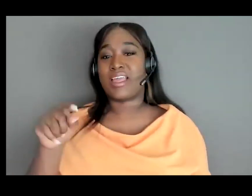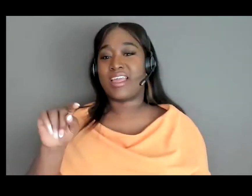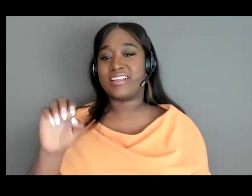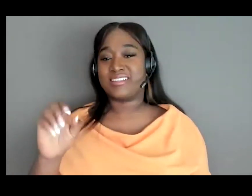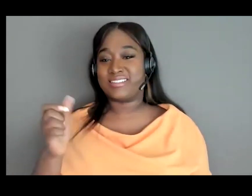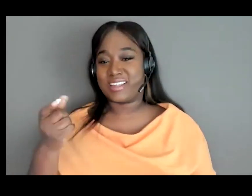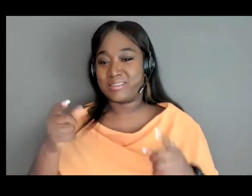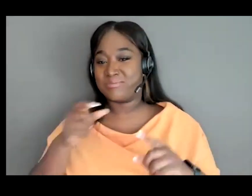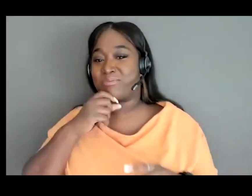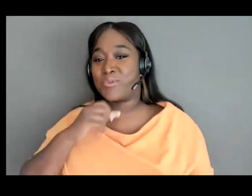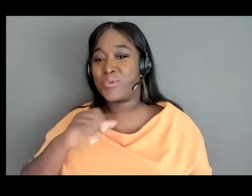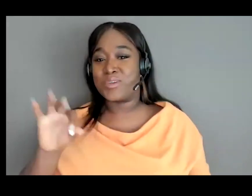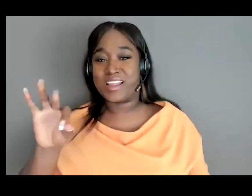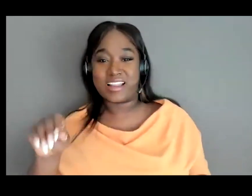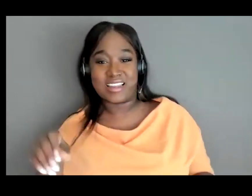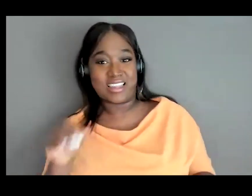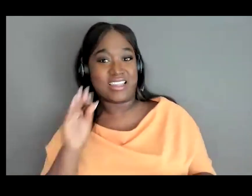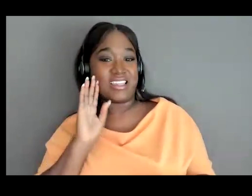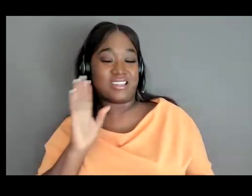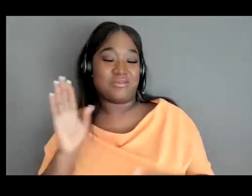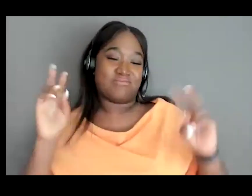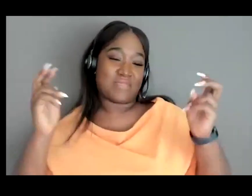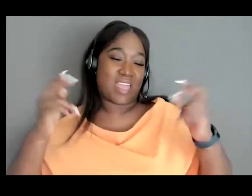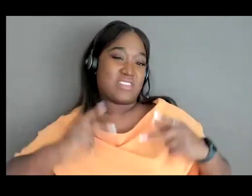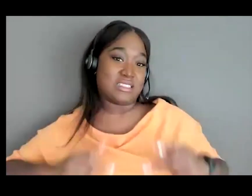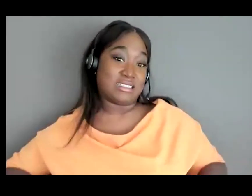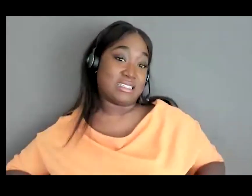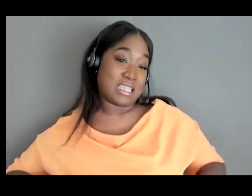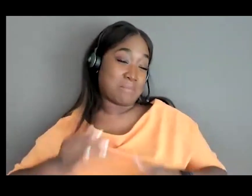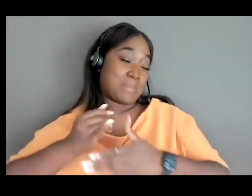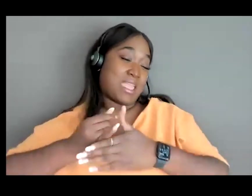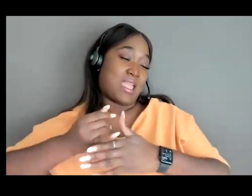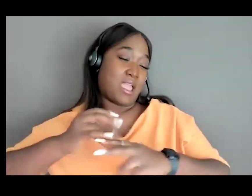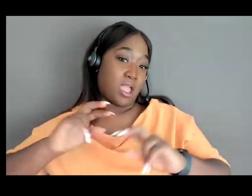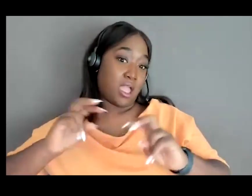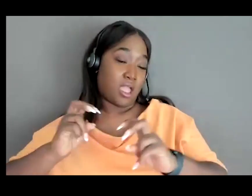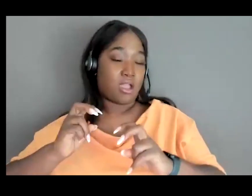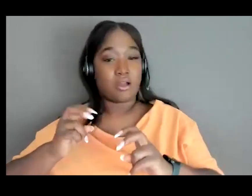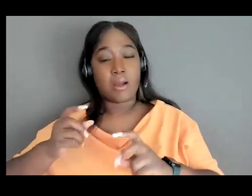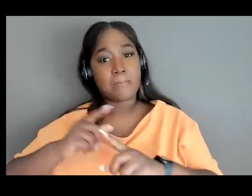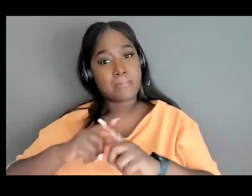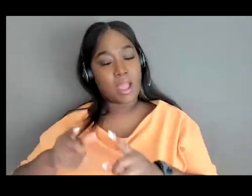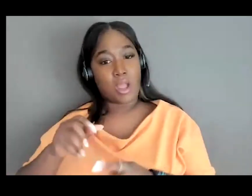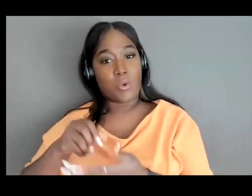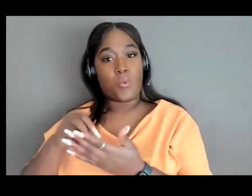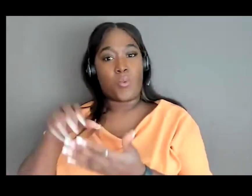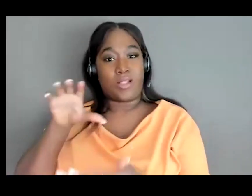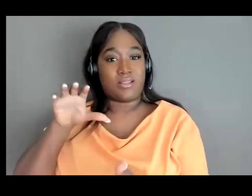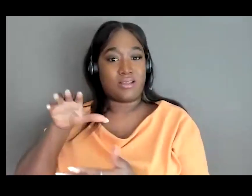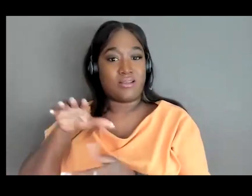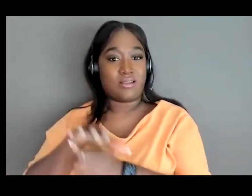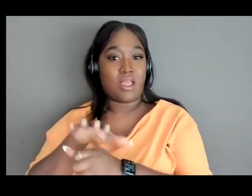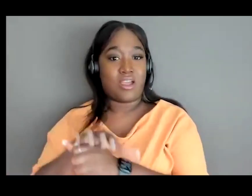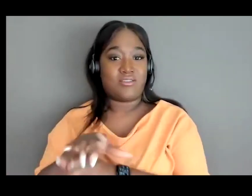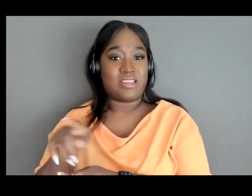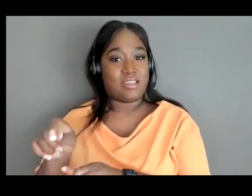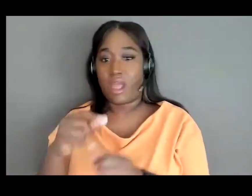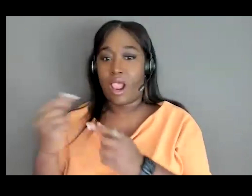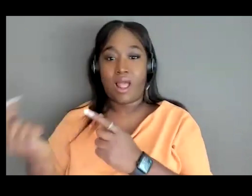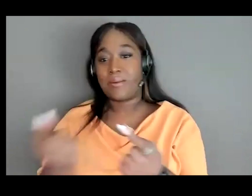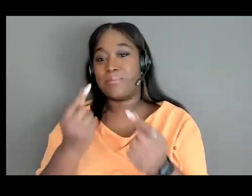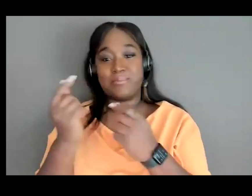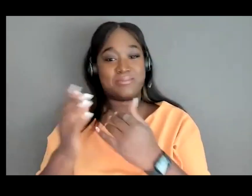Bill Gates, 90 years old, physically impaired in some way perhaps, but wealthy enough that he